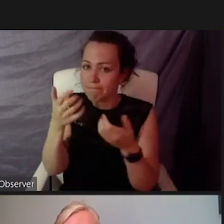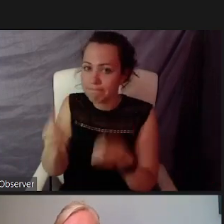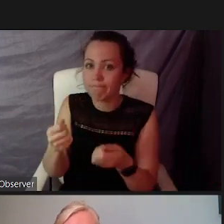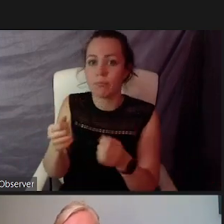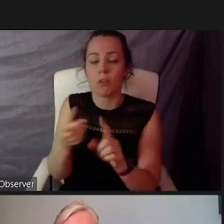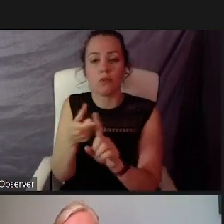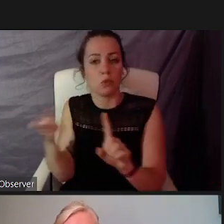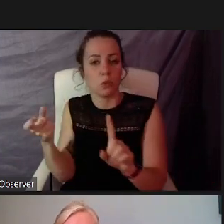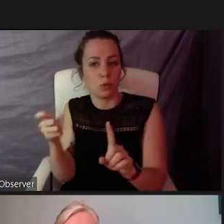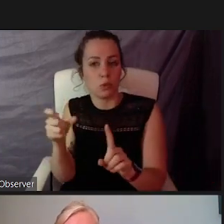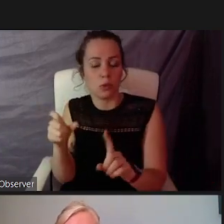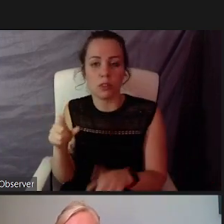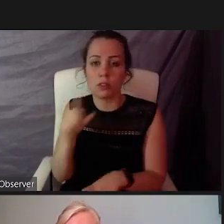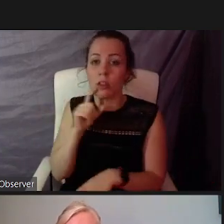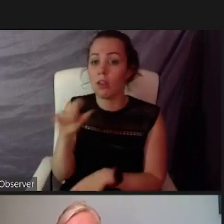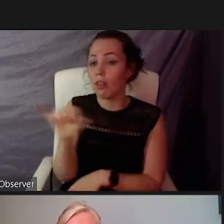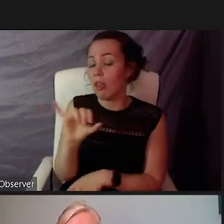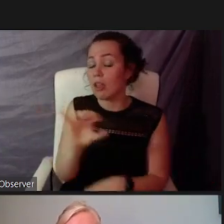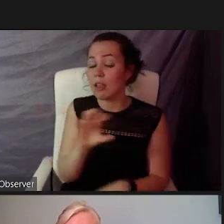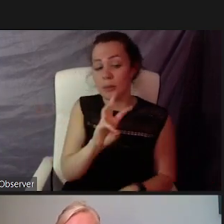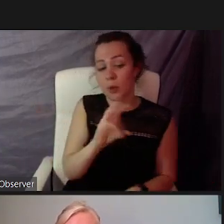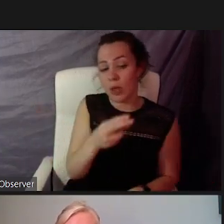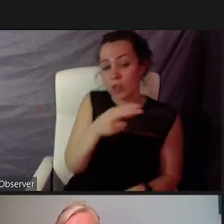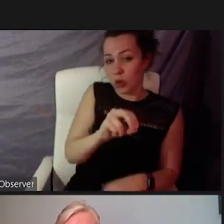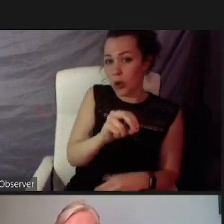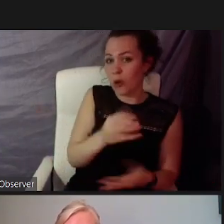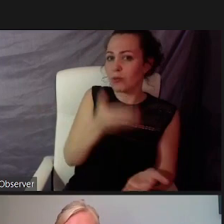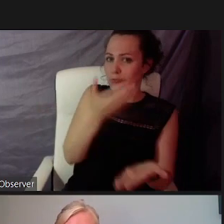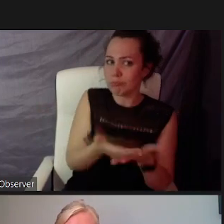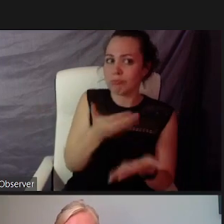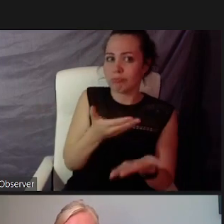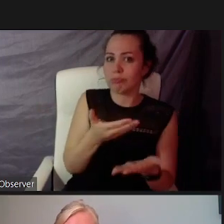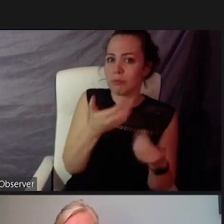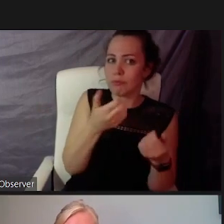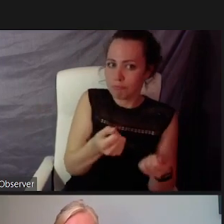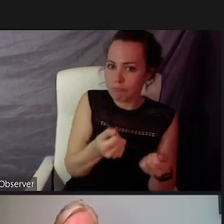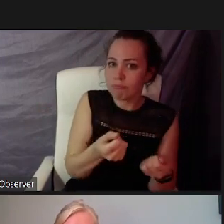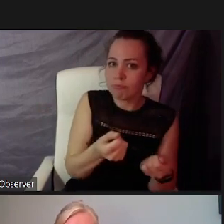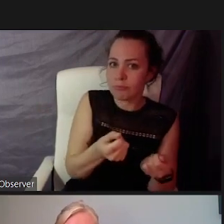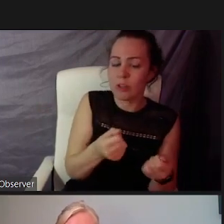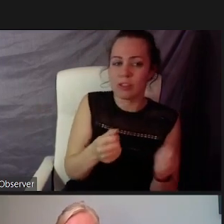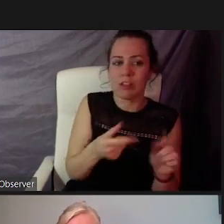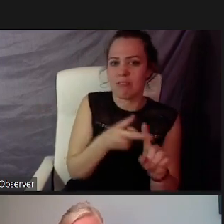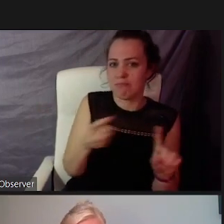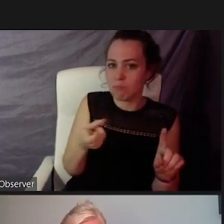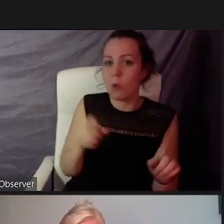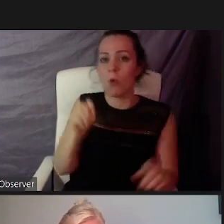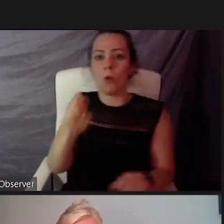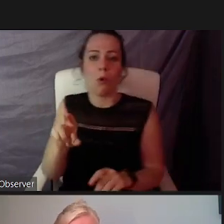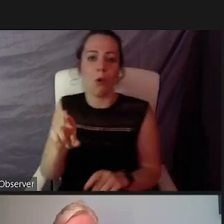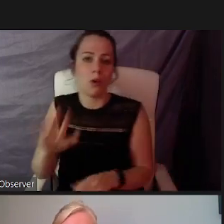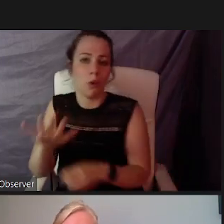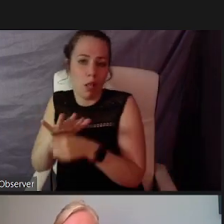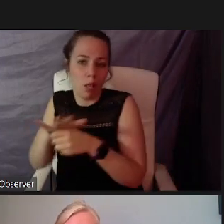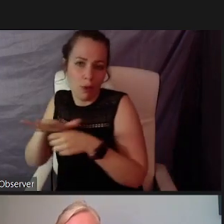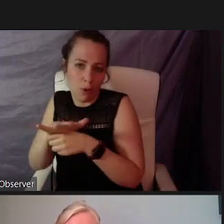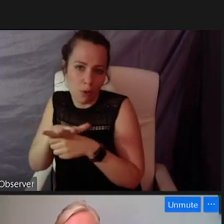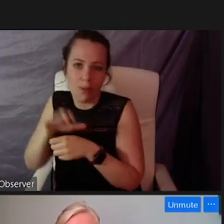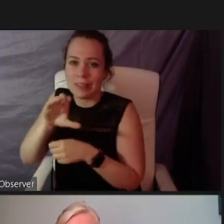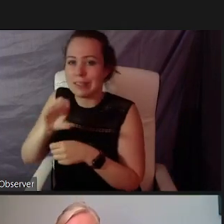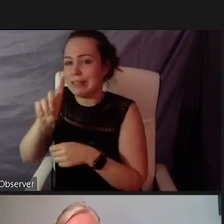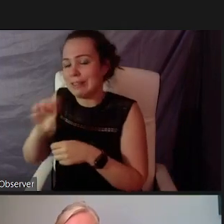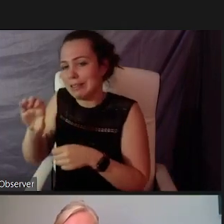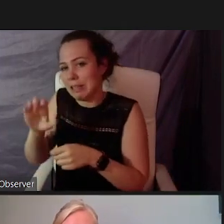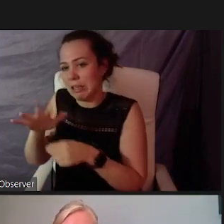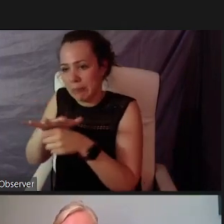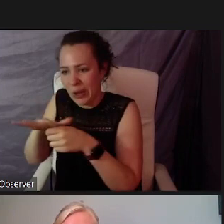your national or local public health body as well. In terms of fear, many of you might not think